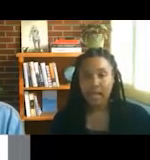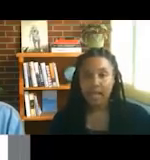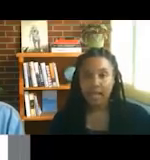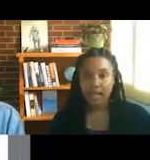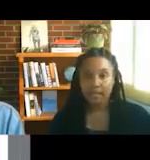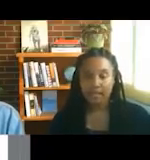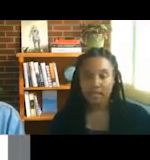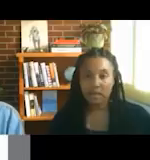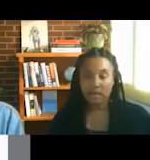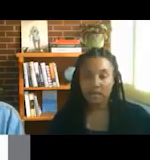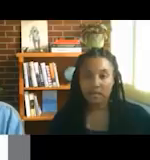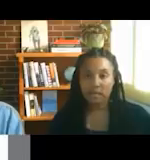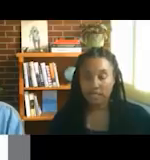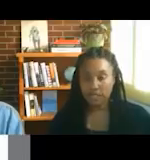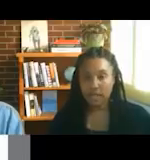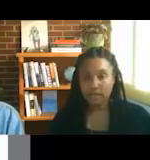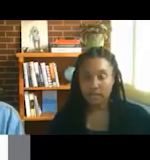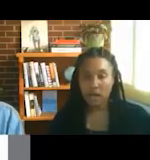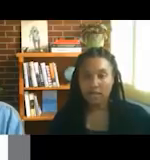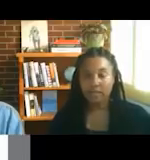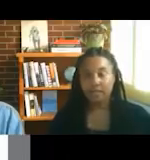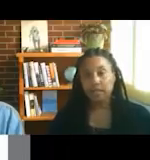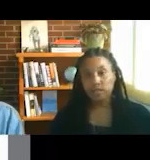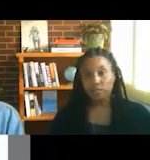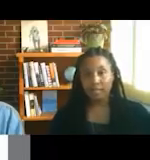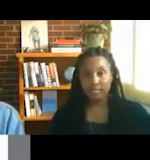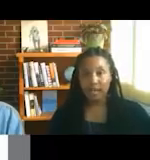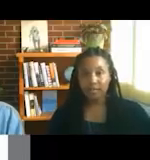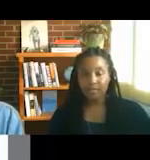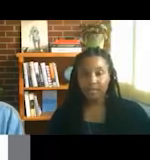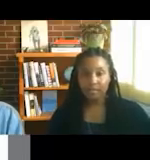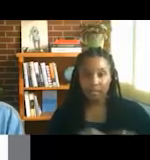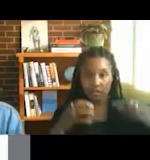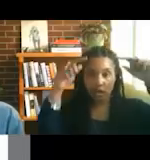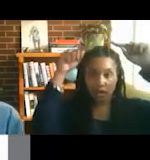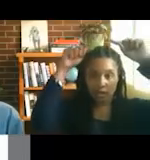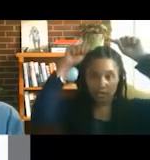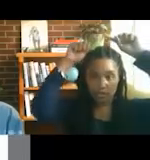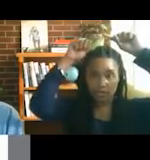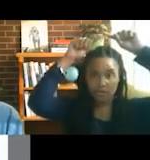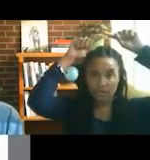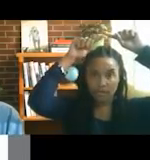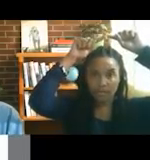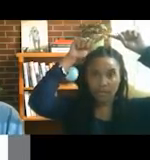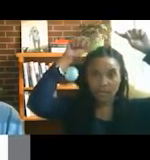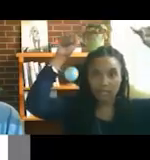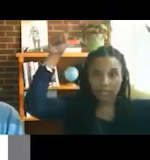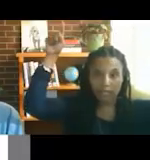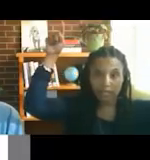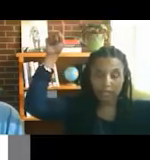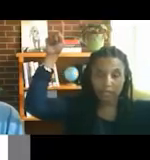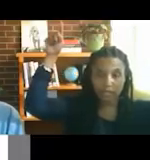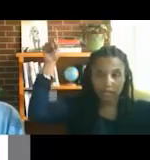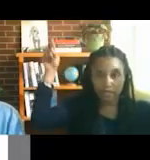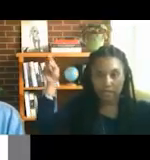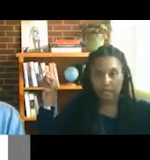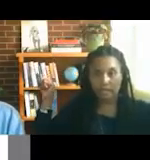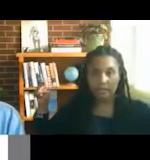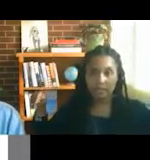head and on each side of your body. So my sign field occurs right about here,